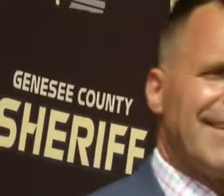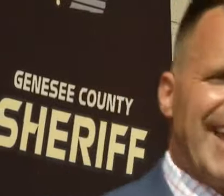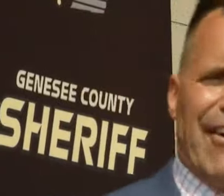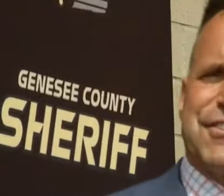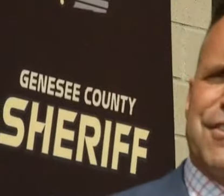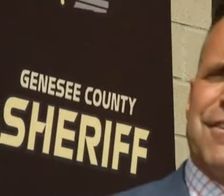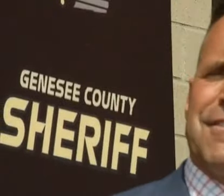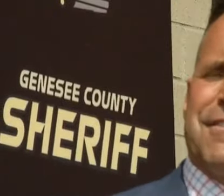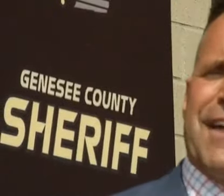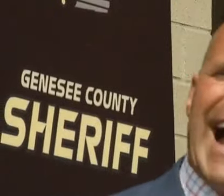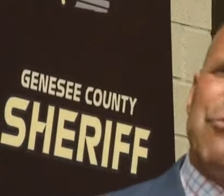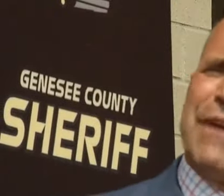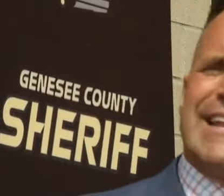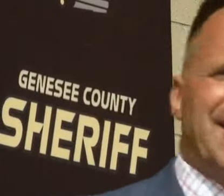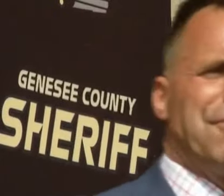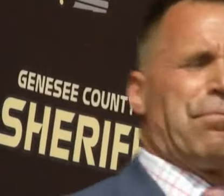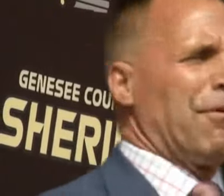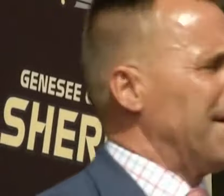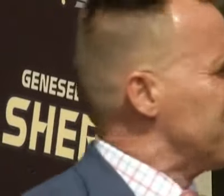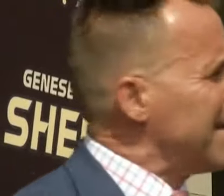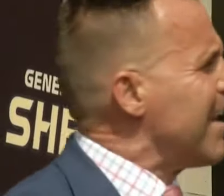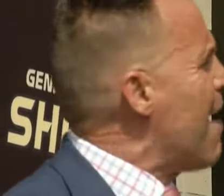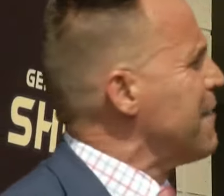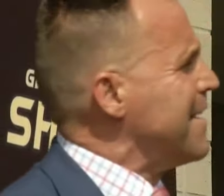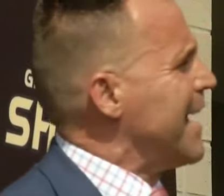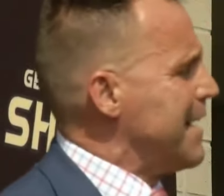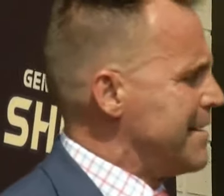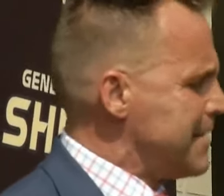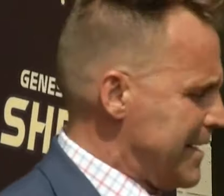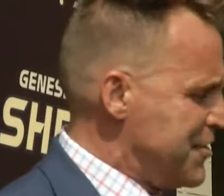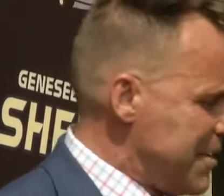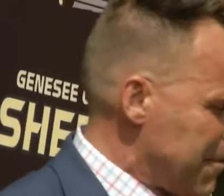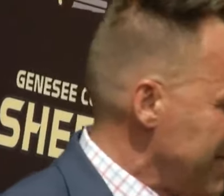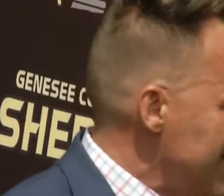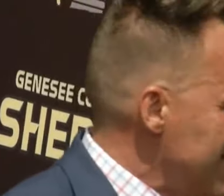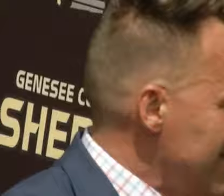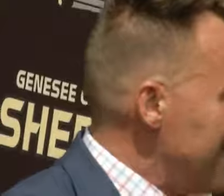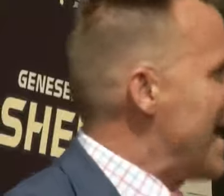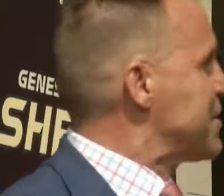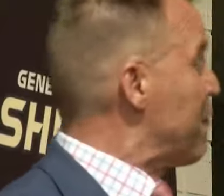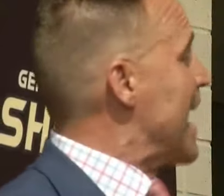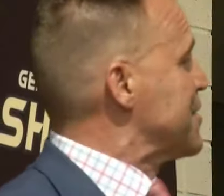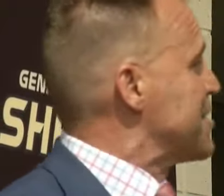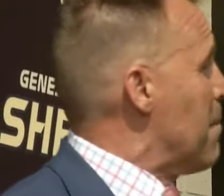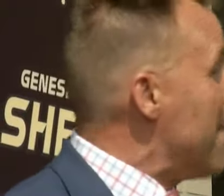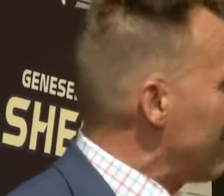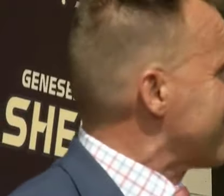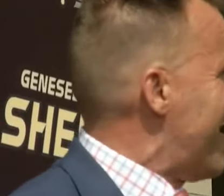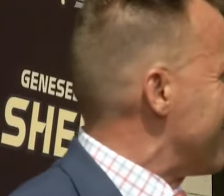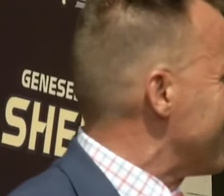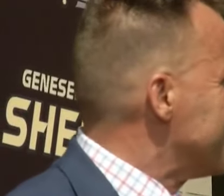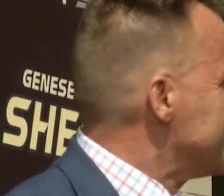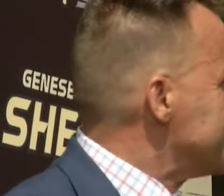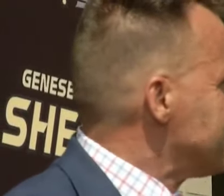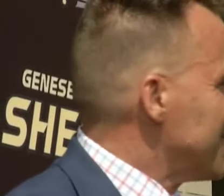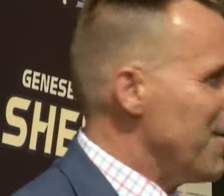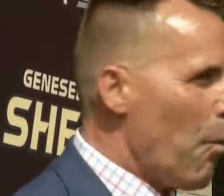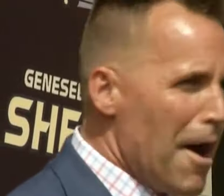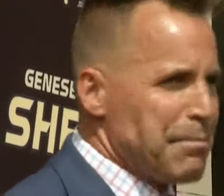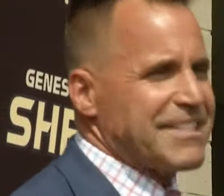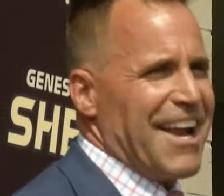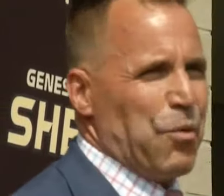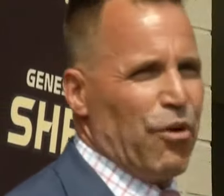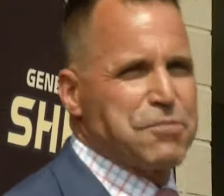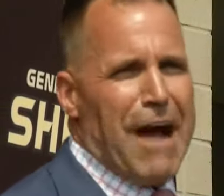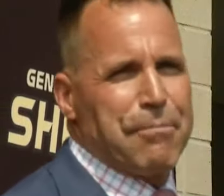one character that I really love and endure, and that is the fact she's a marathoner. You